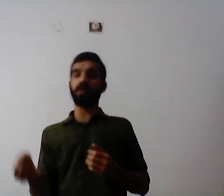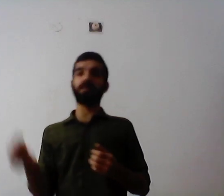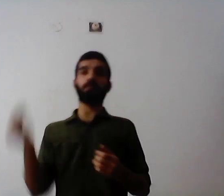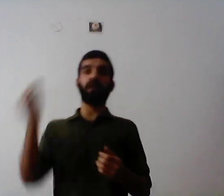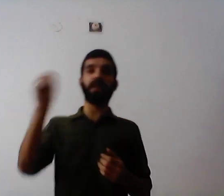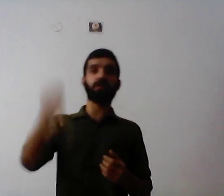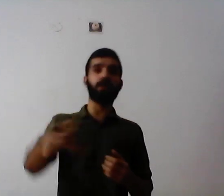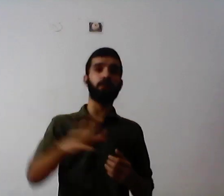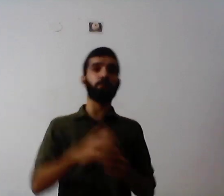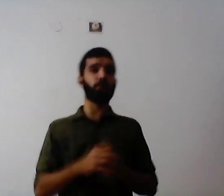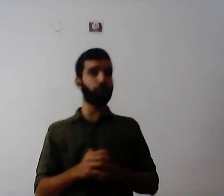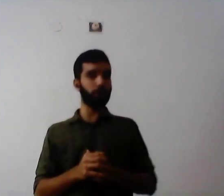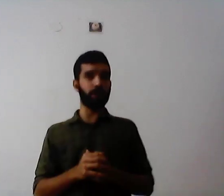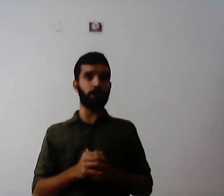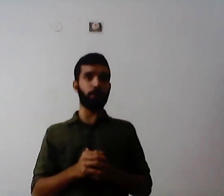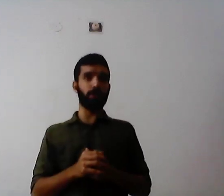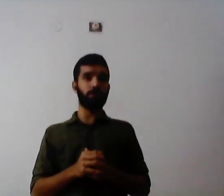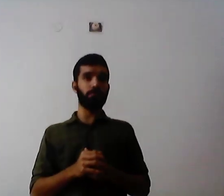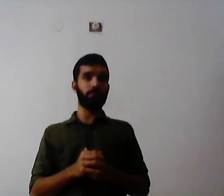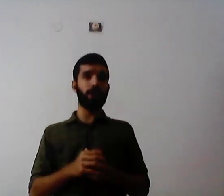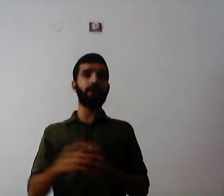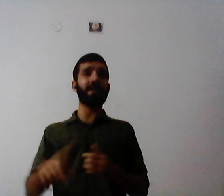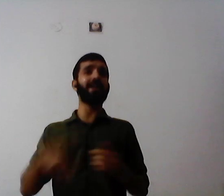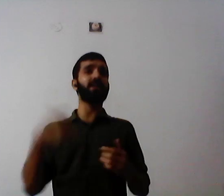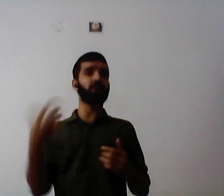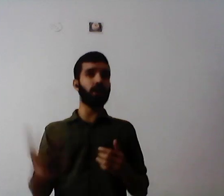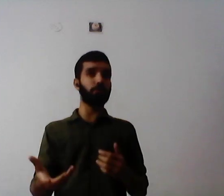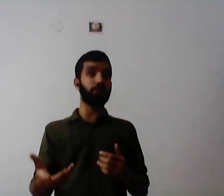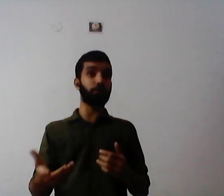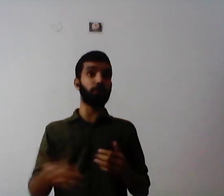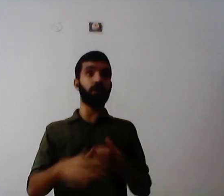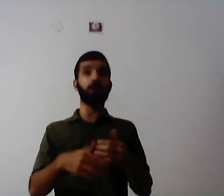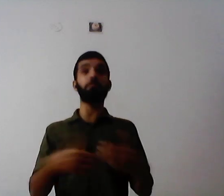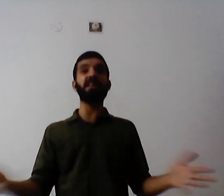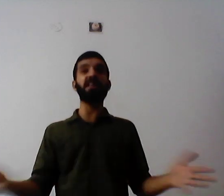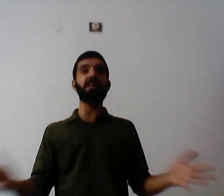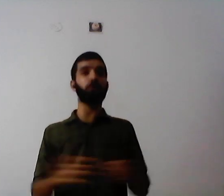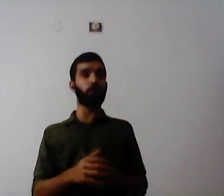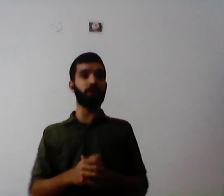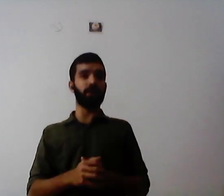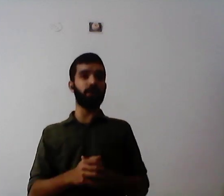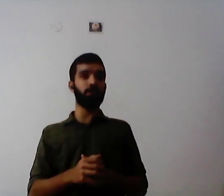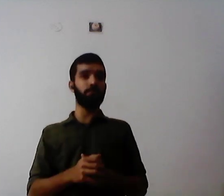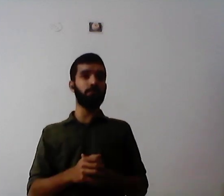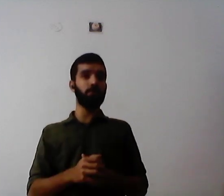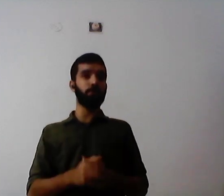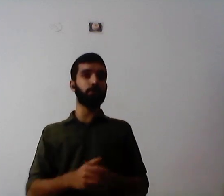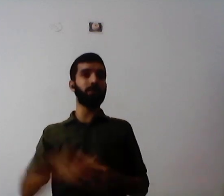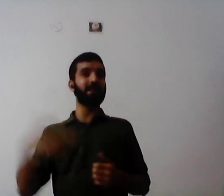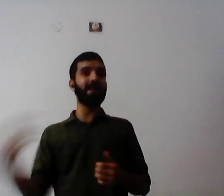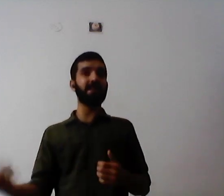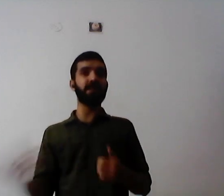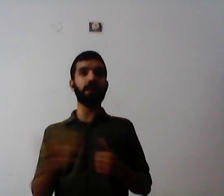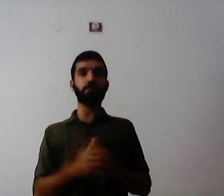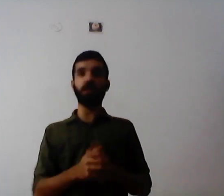some X grams of sugar into it, and that X grams of sugar completely dissolved it. So is that X grams equal to